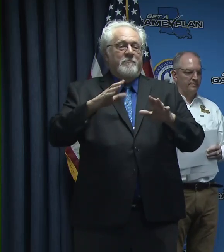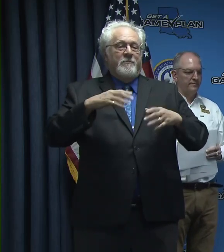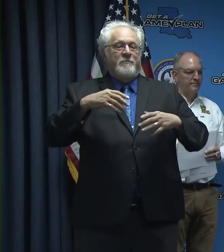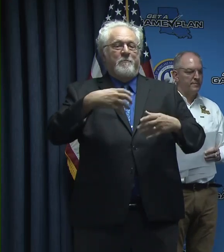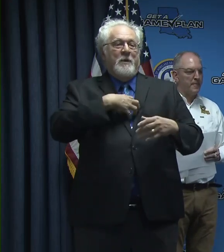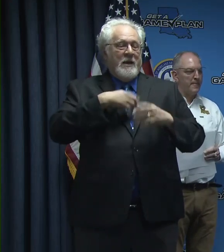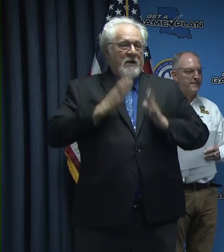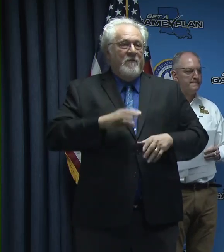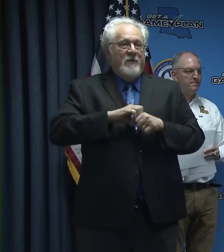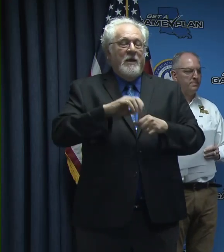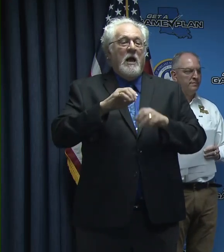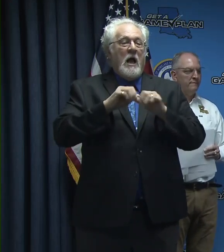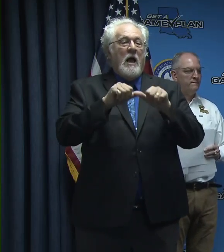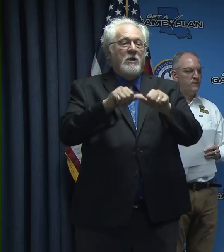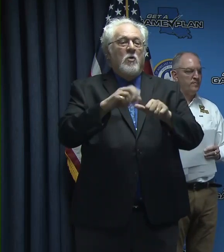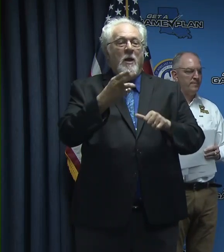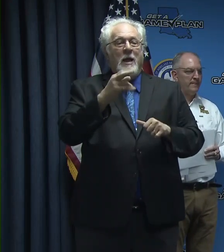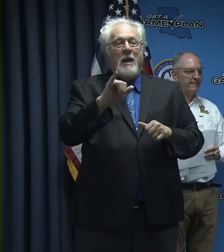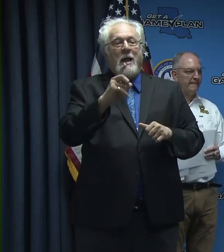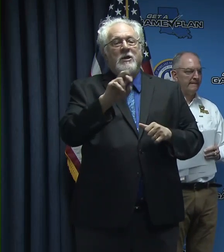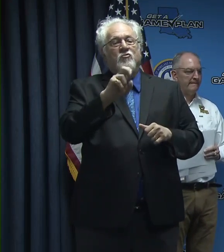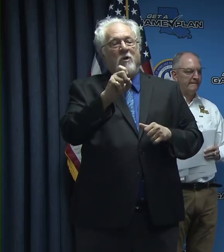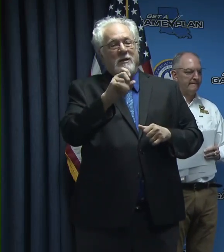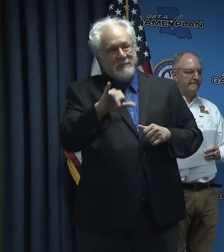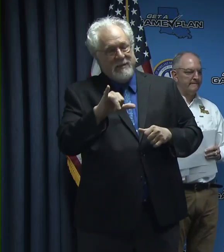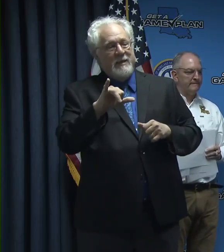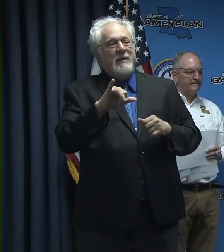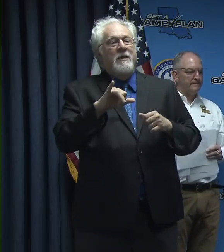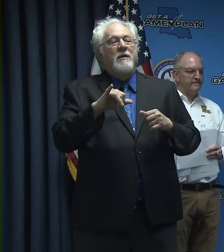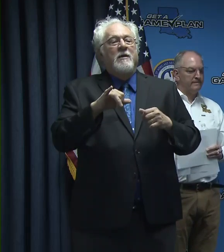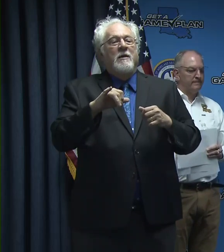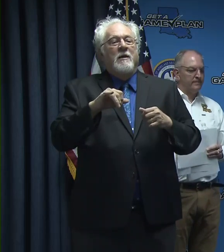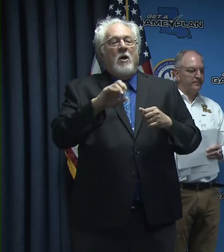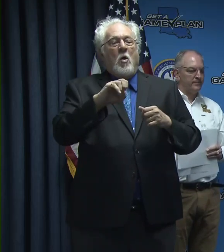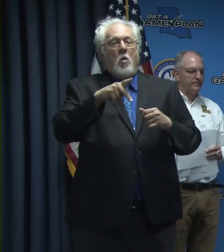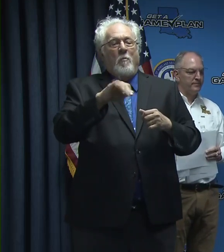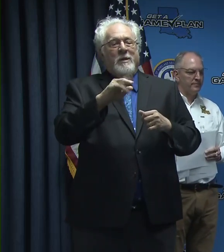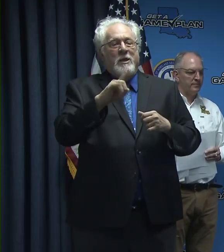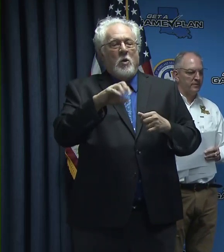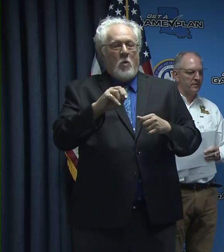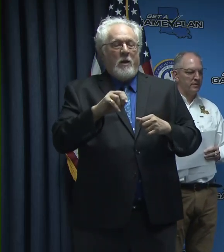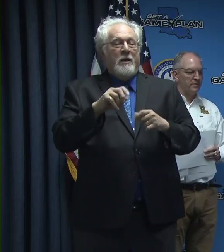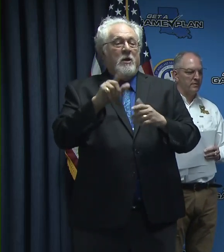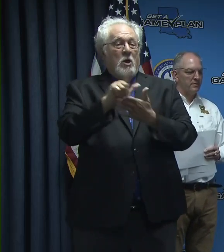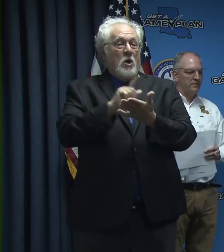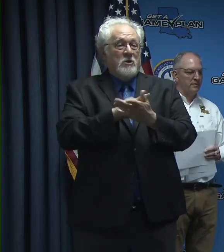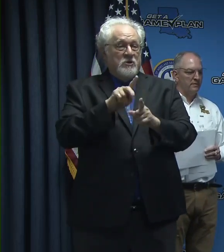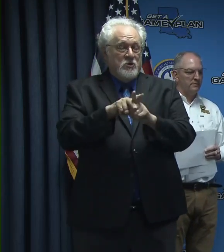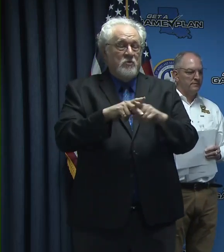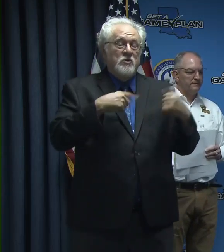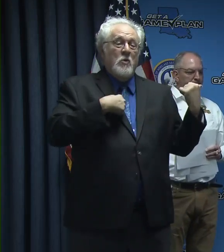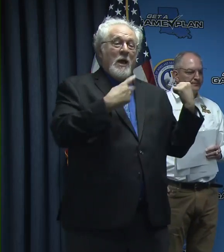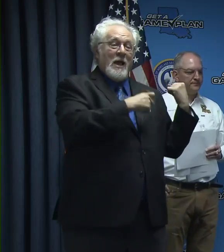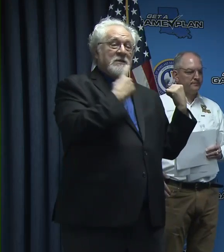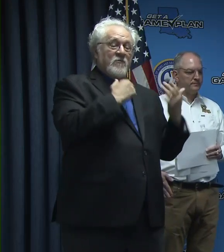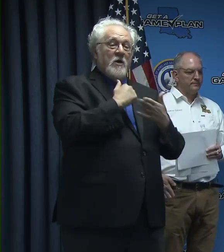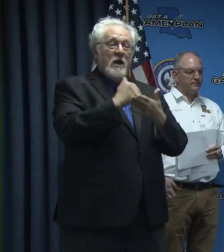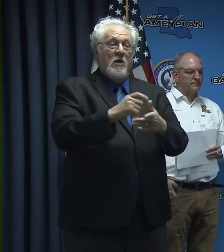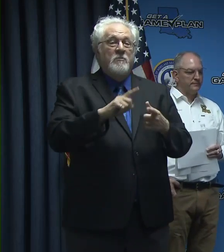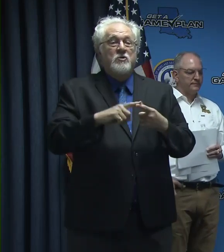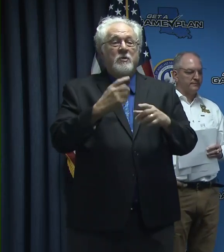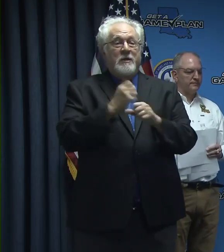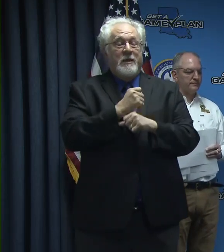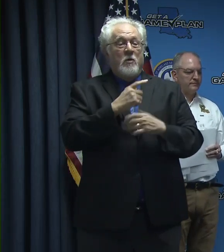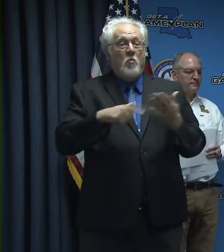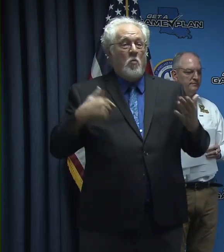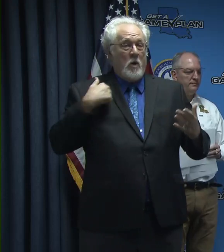sought out the consent and counsel of the governor, I asked for his further assistance in helping to secure what